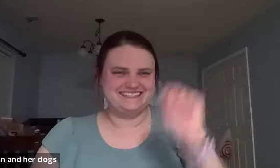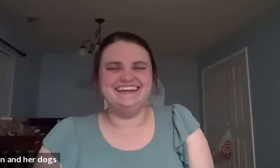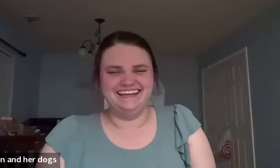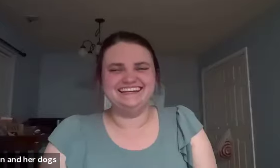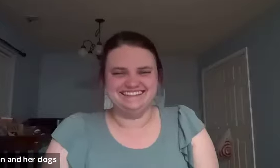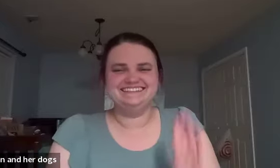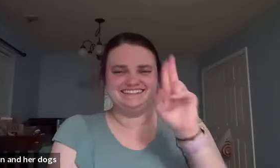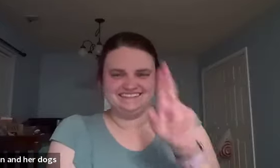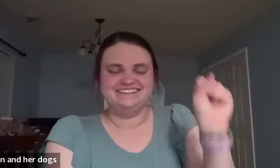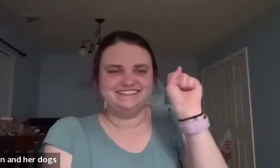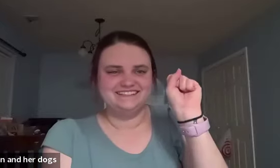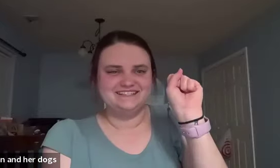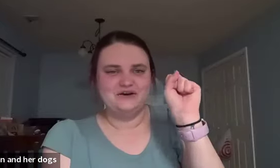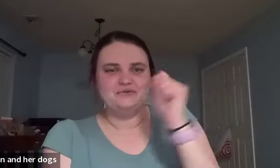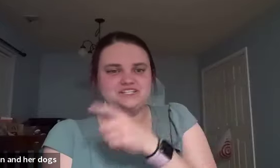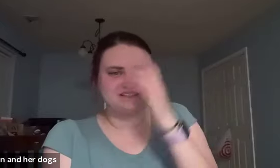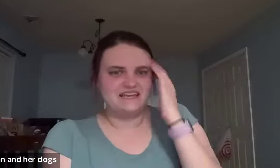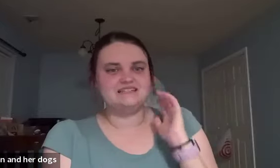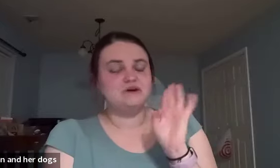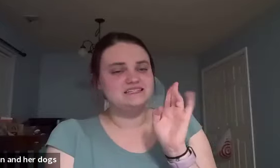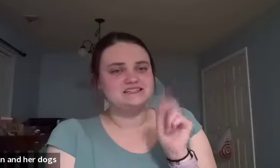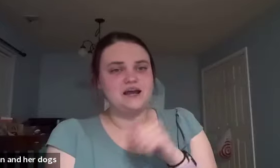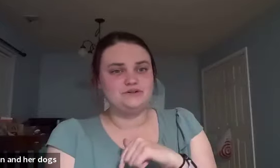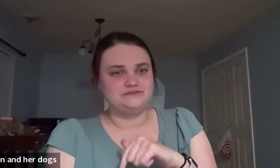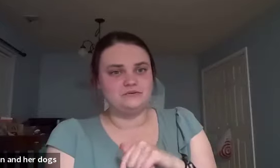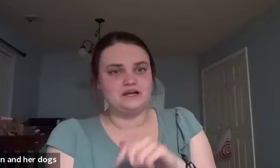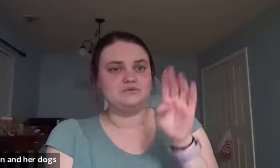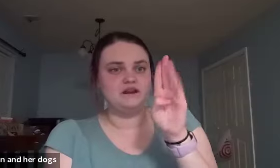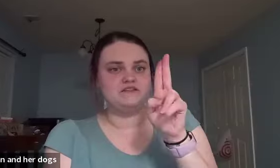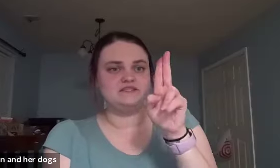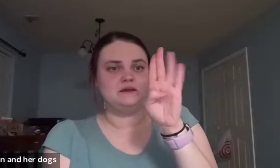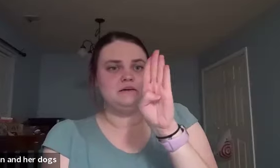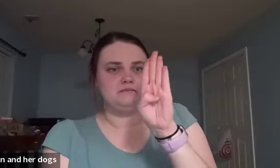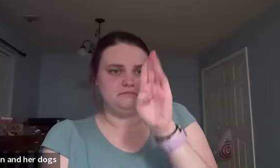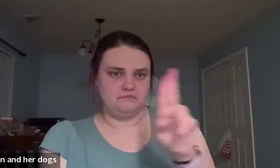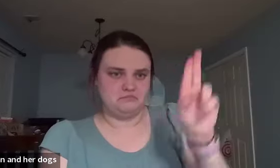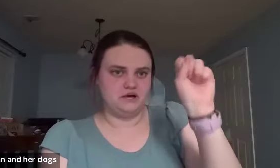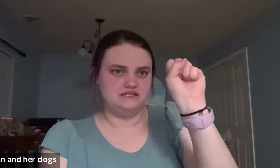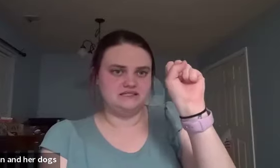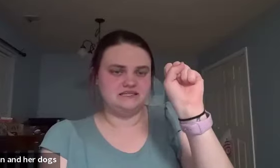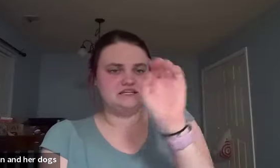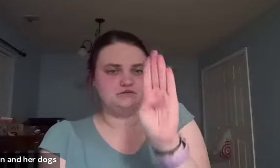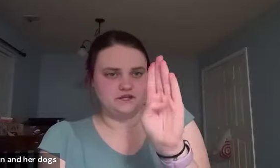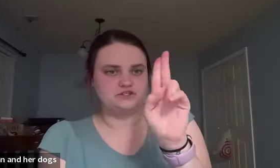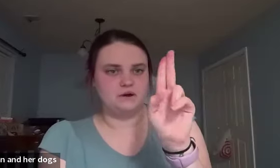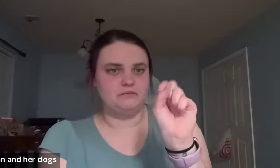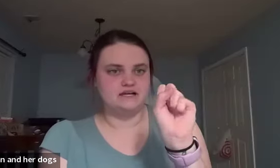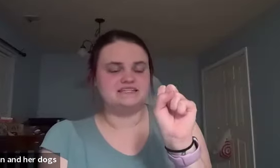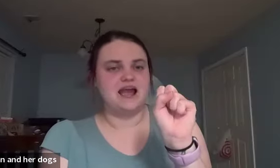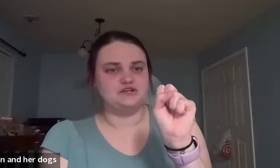bus. So what she's saying is bus has a couple of different ways. One of them is bus. It's like you finger spell bus